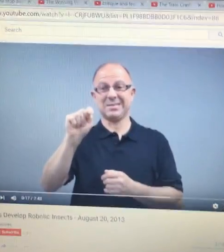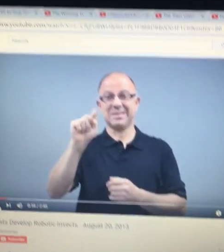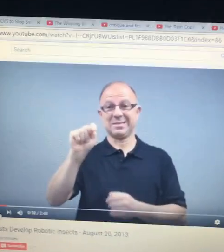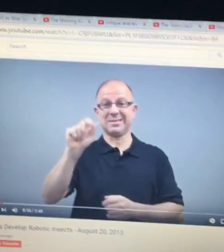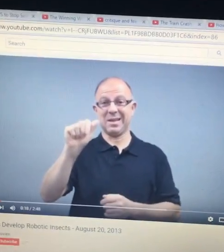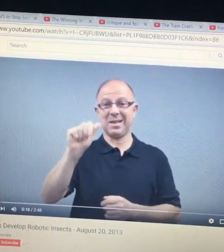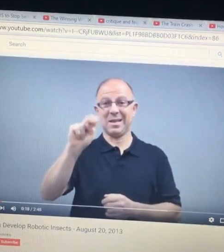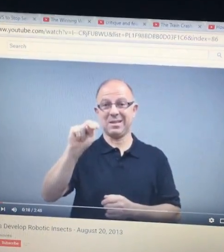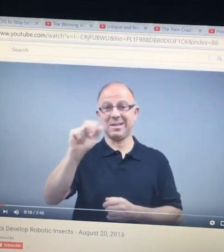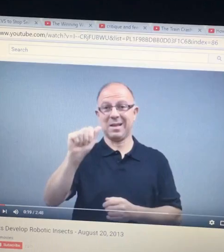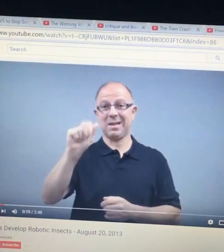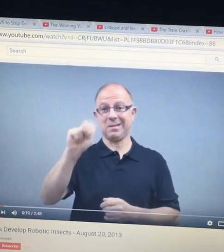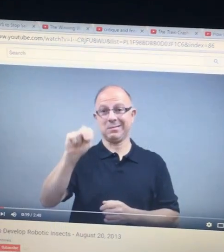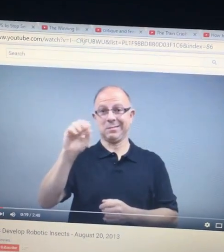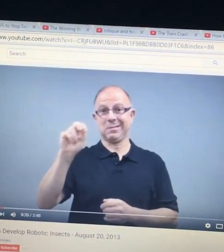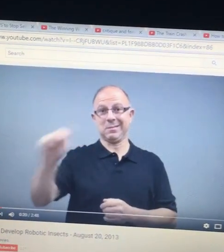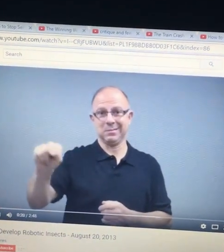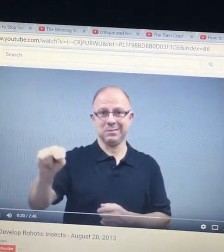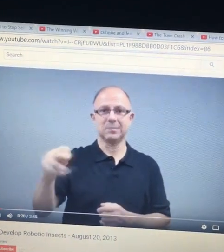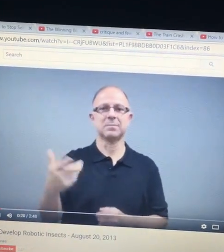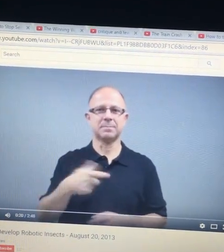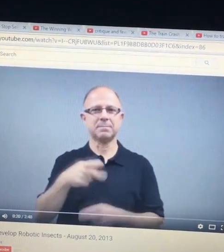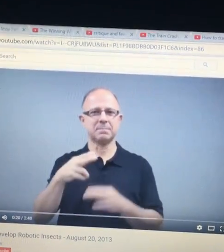was Pakpong Chiraratanon.